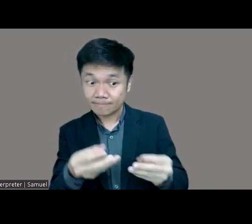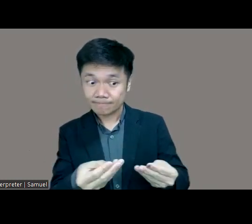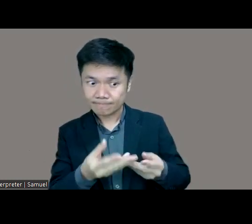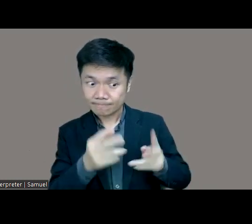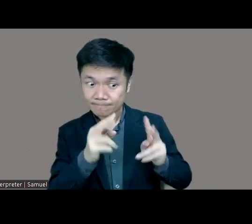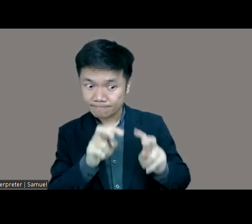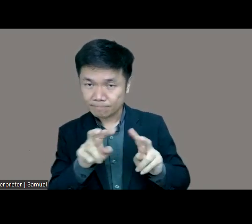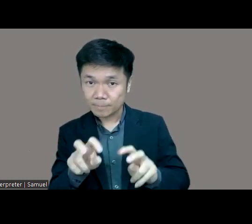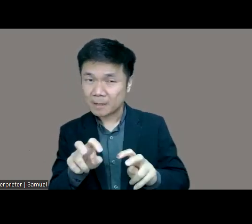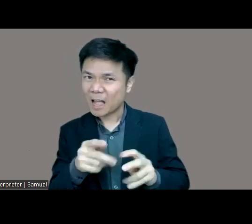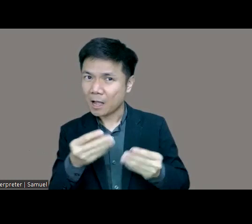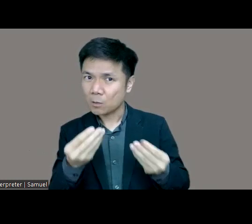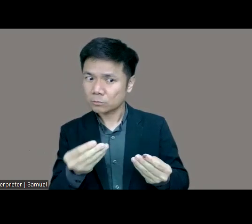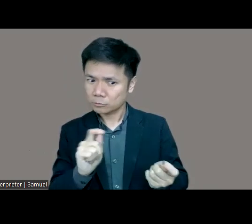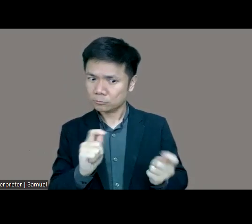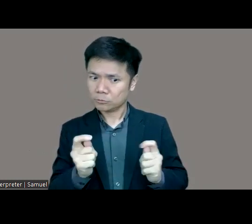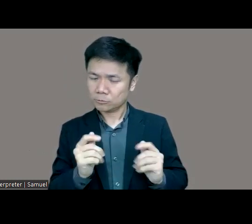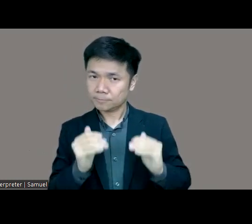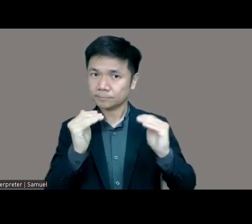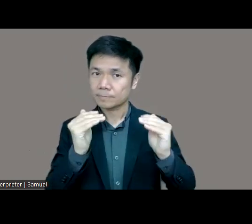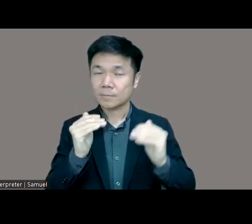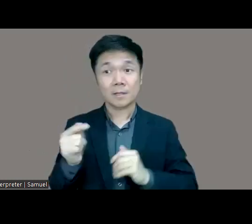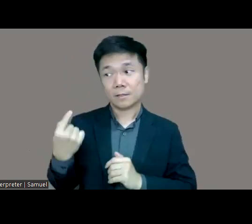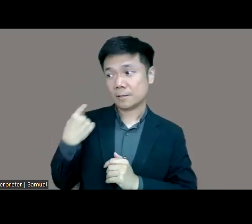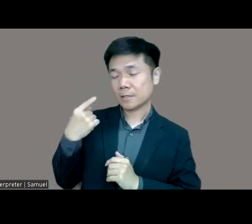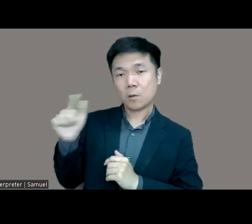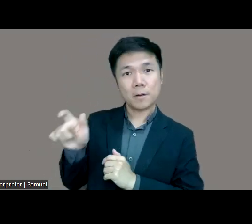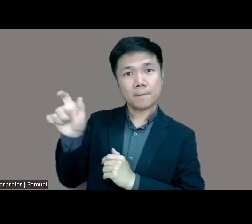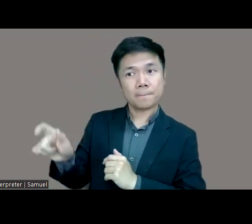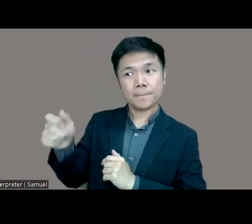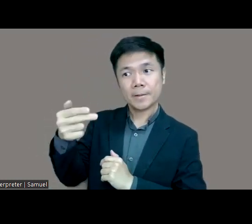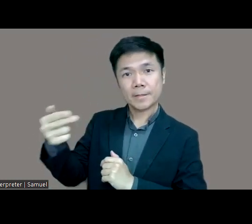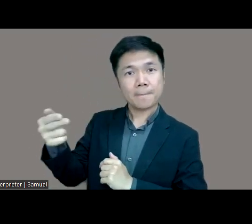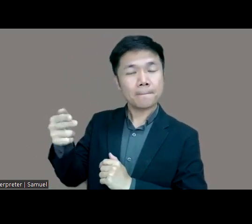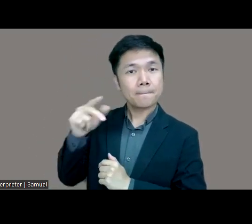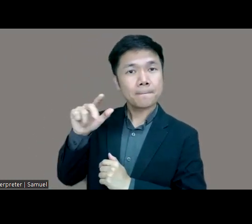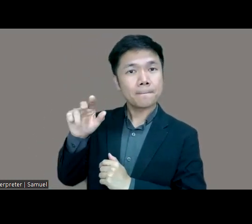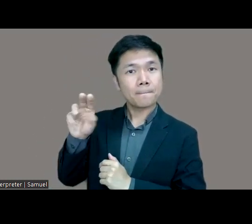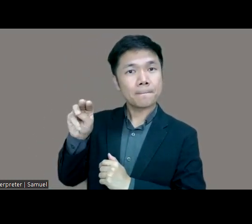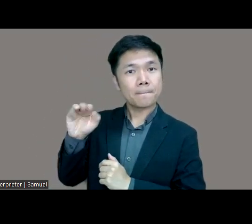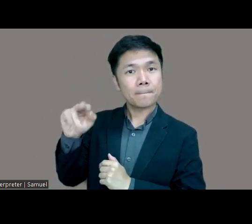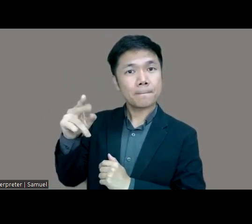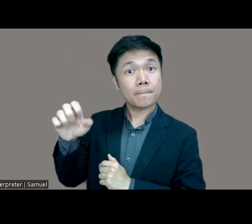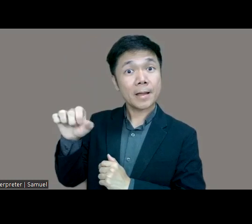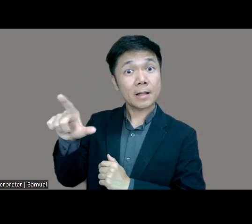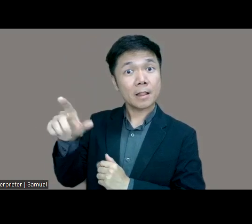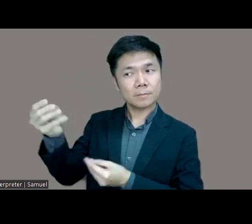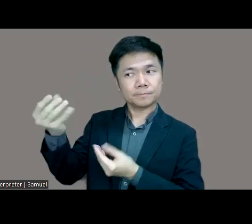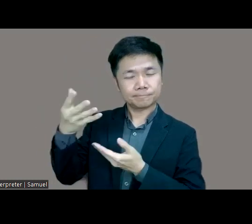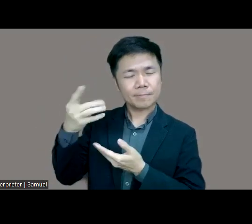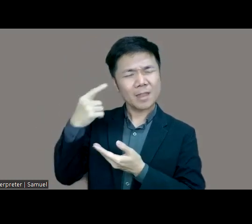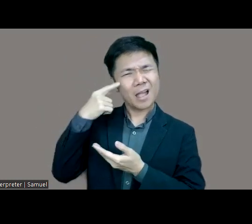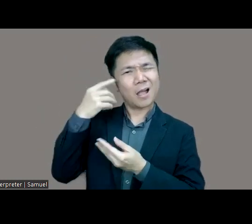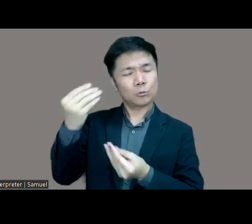Michael shared, changing the policy of UNHCR asylum systems to make it work